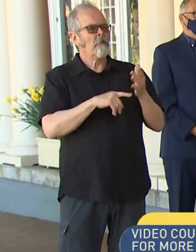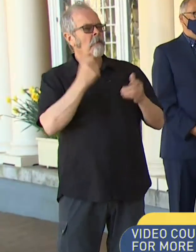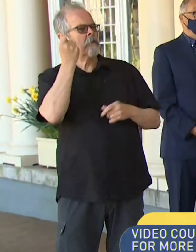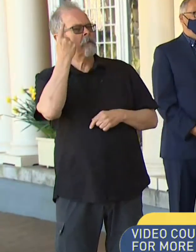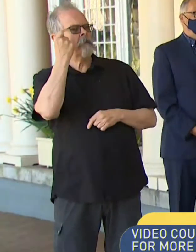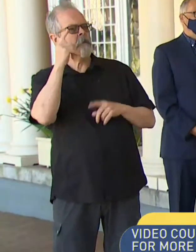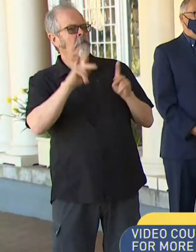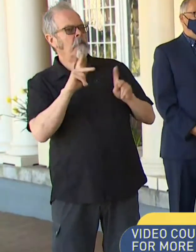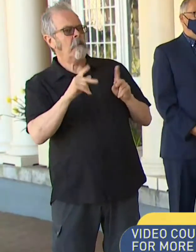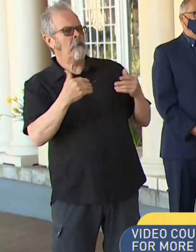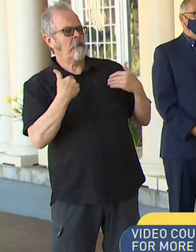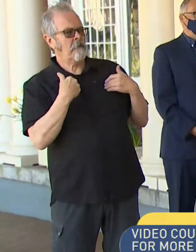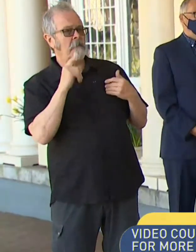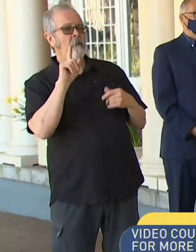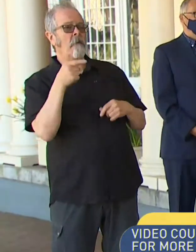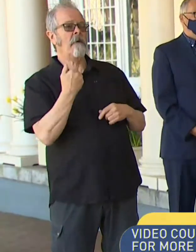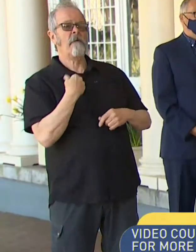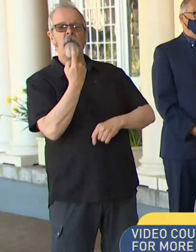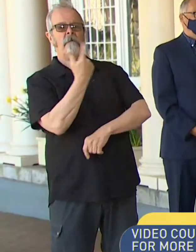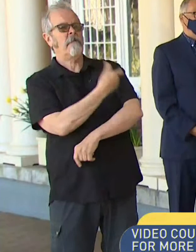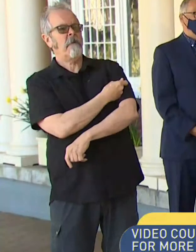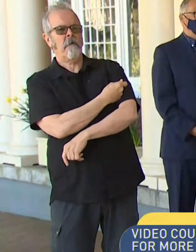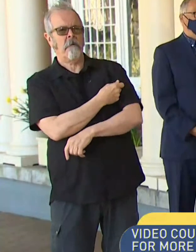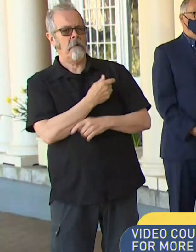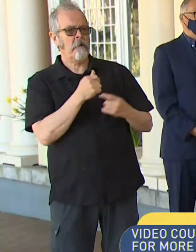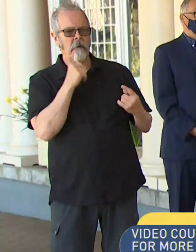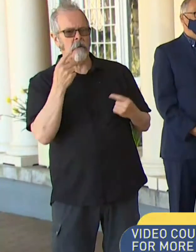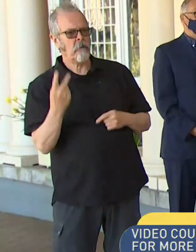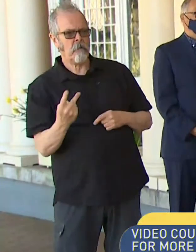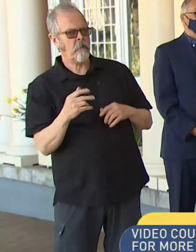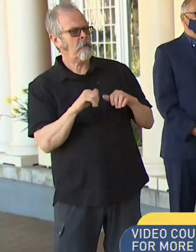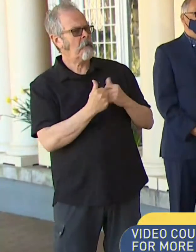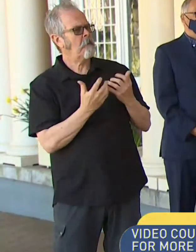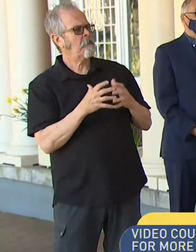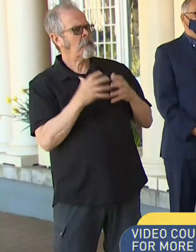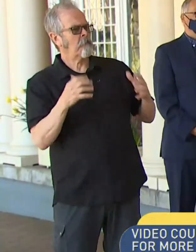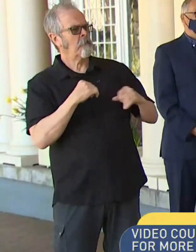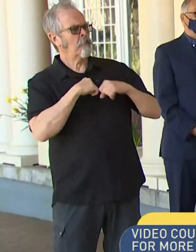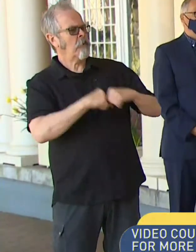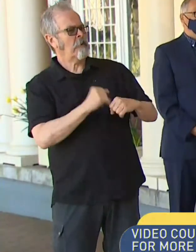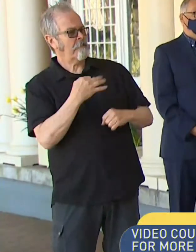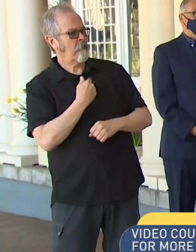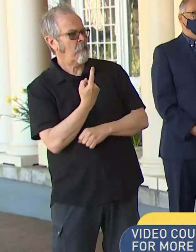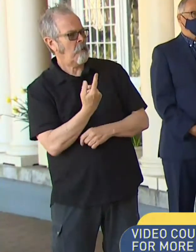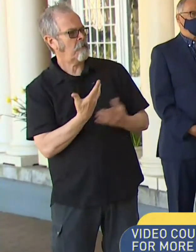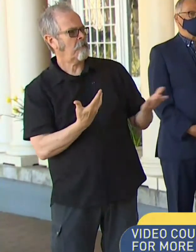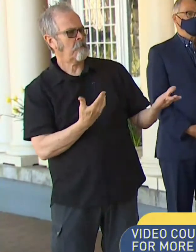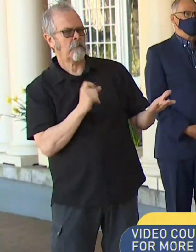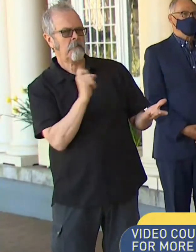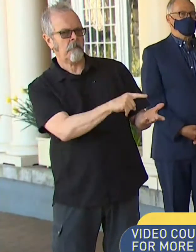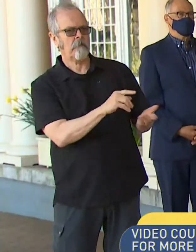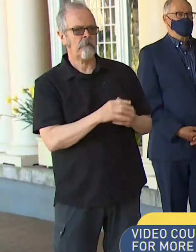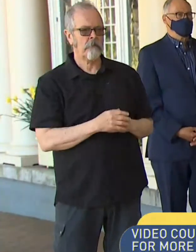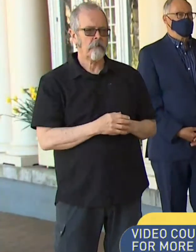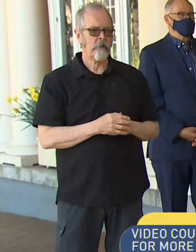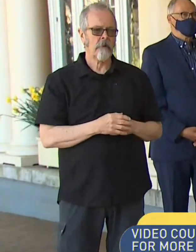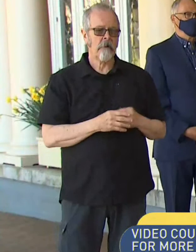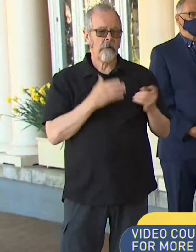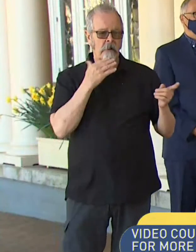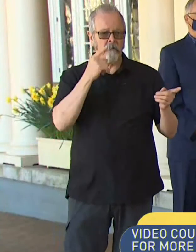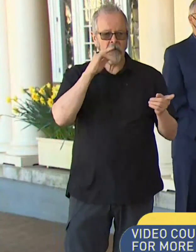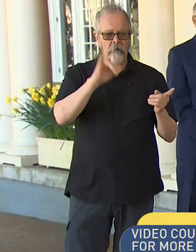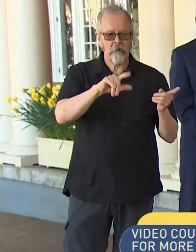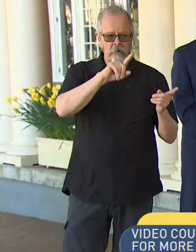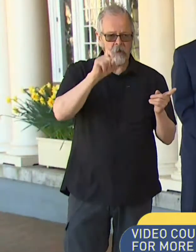have one dose of a 2-dose vaccine? How much protection does that give them? Thanks for that question. I'm going to go in reverse order. So if you've only